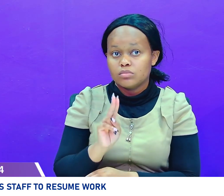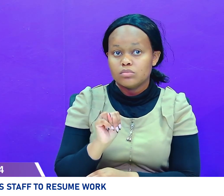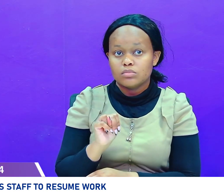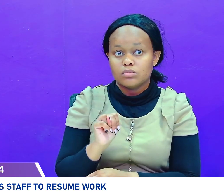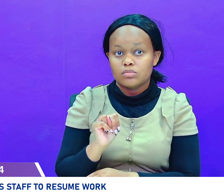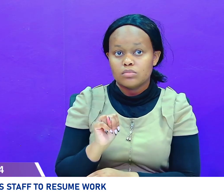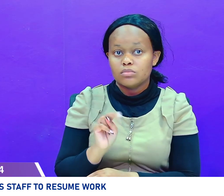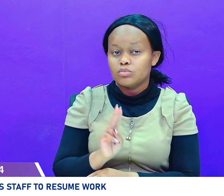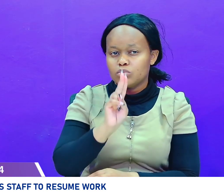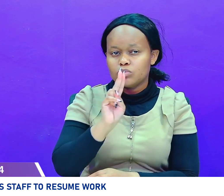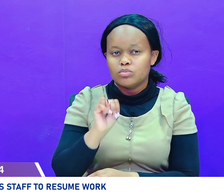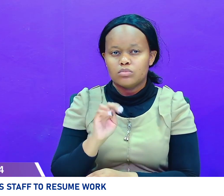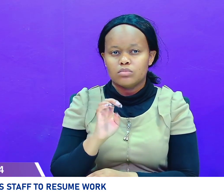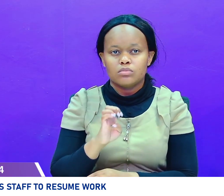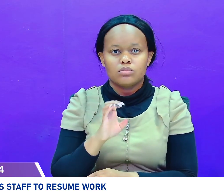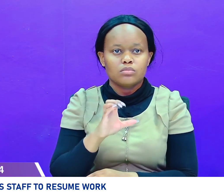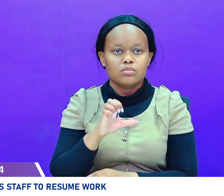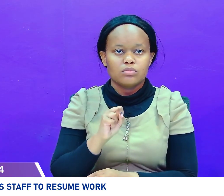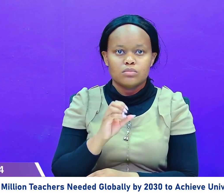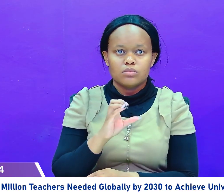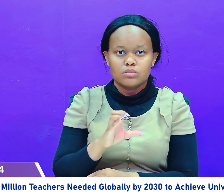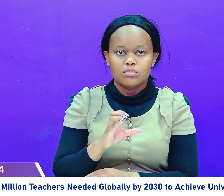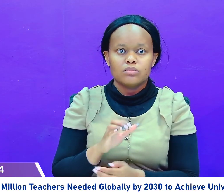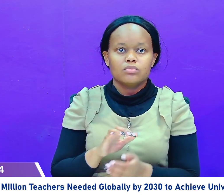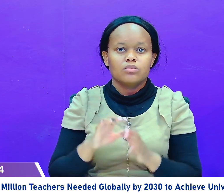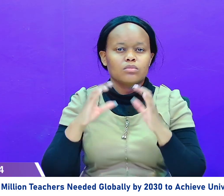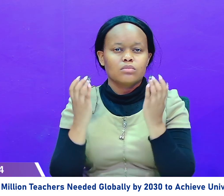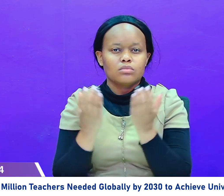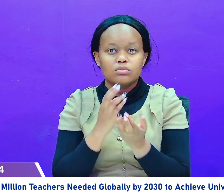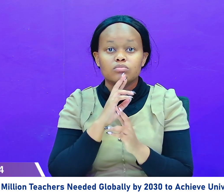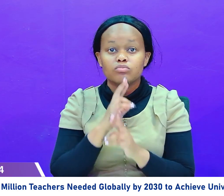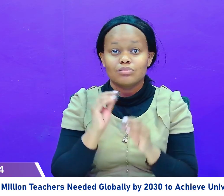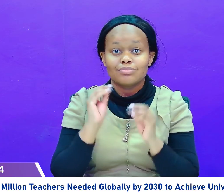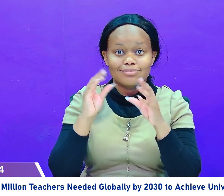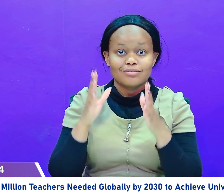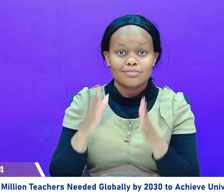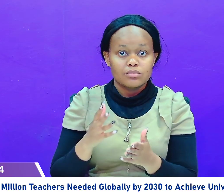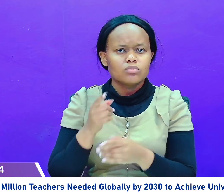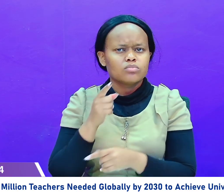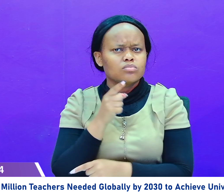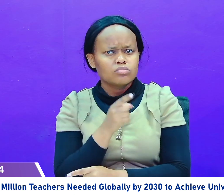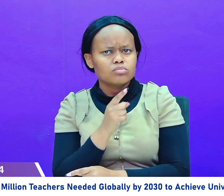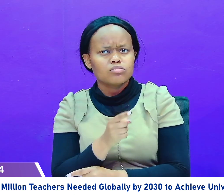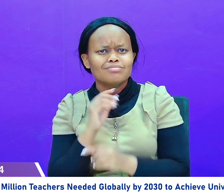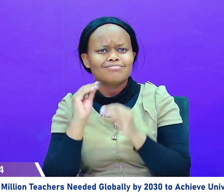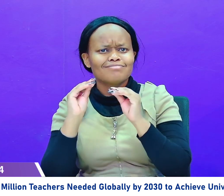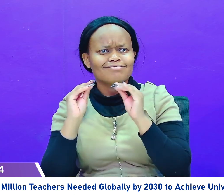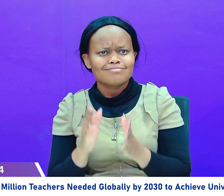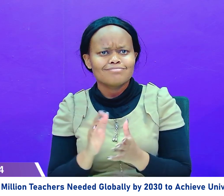secondary education. According to a new report by UNESCO, the global report on teachers